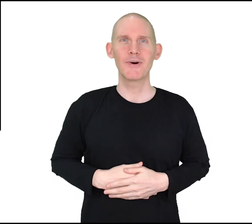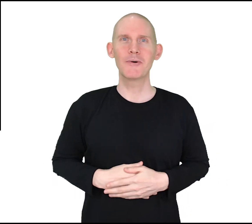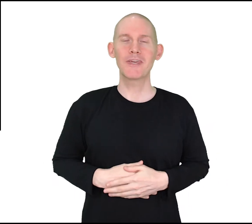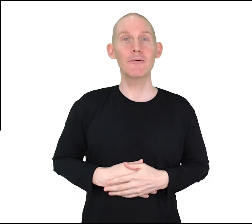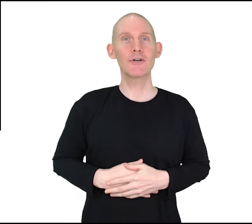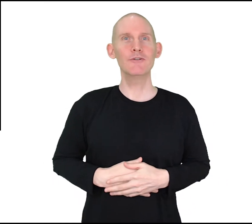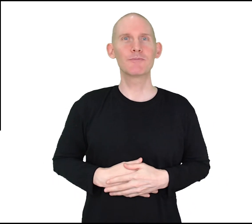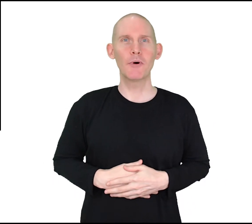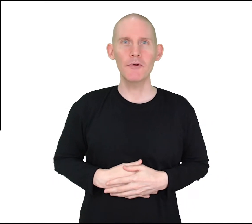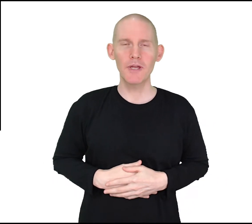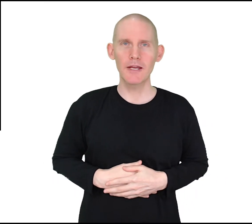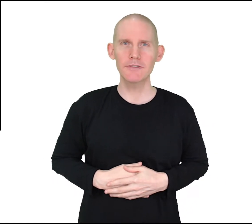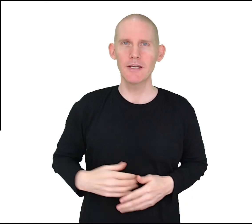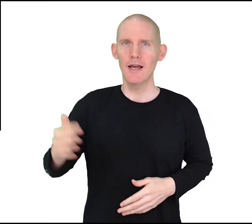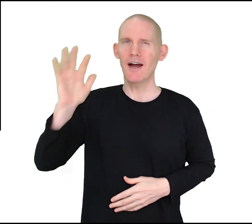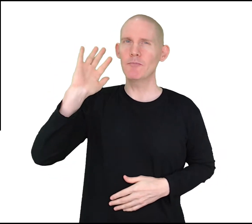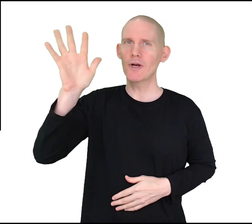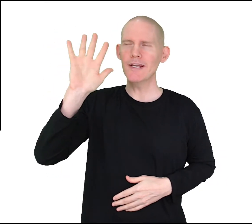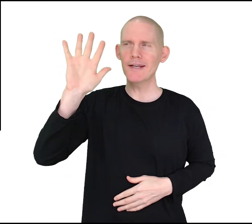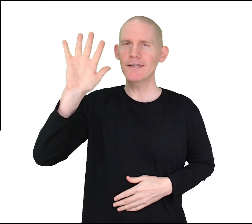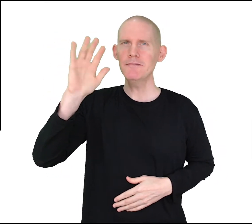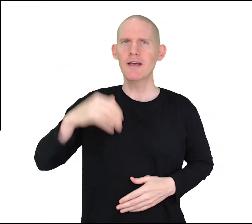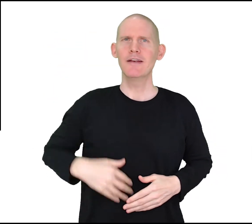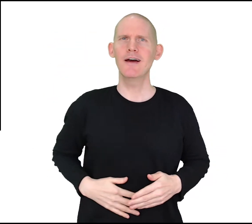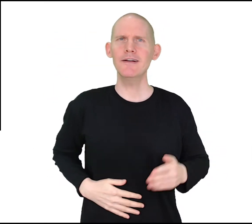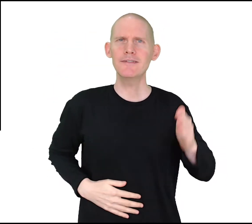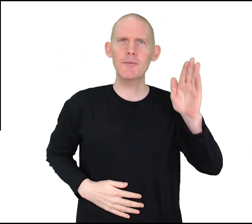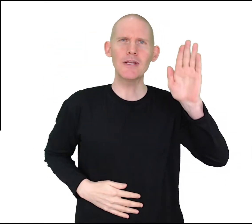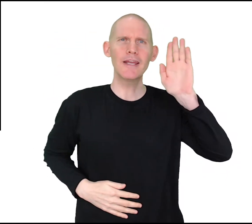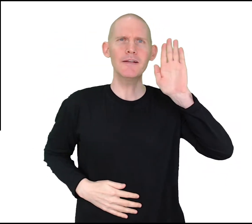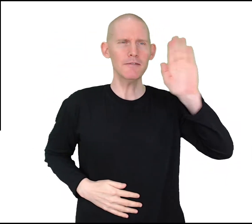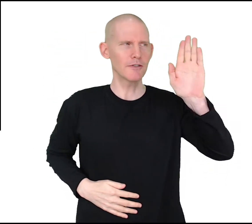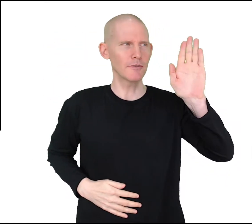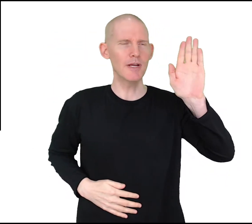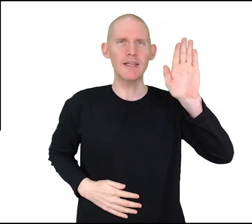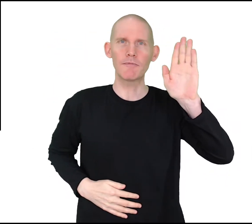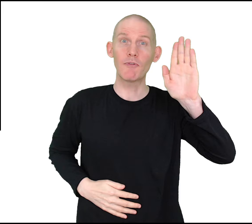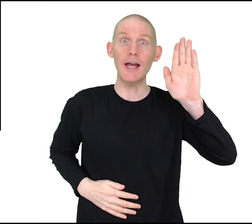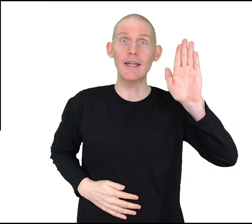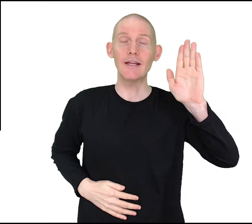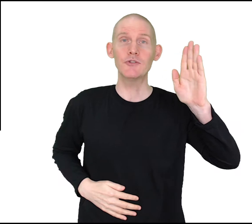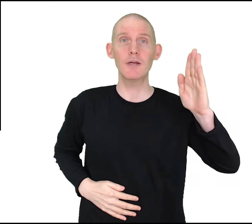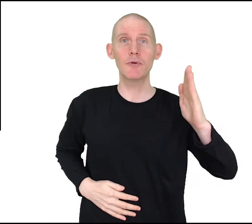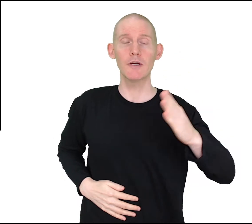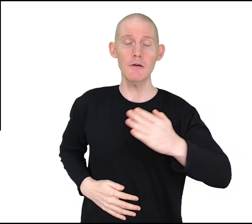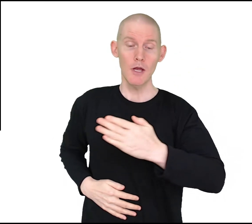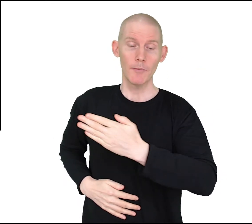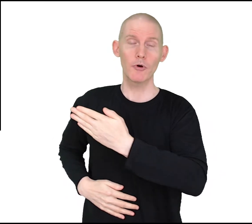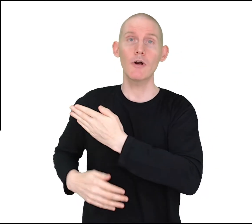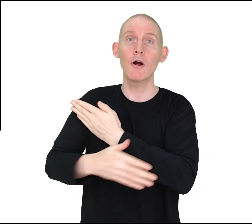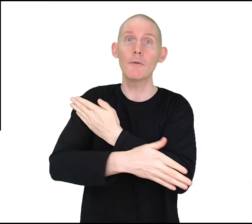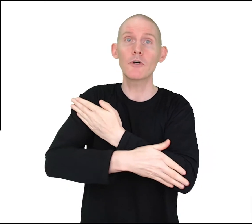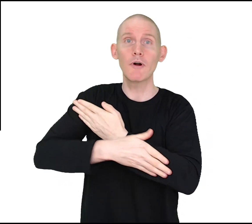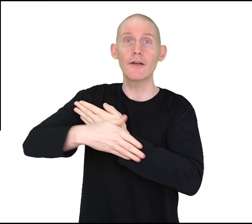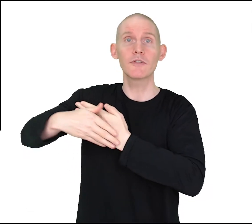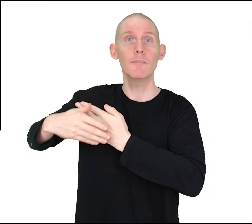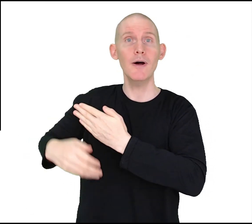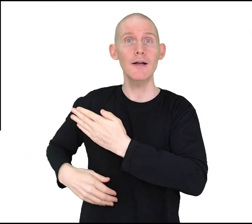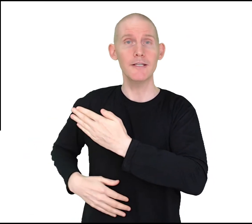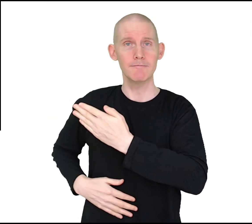Okay, we're going to use both hands. I'm right-handed, non-dominant hand. Going to make that flat hand shape here. Put our arm across our body.